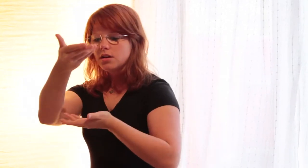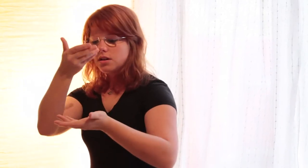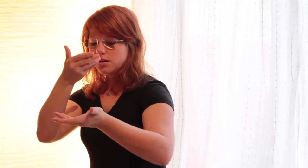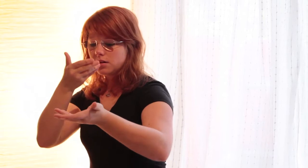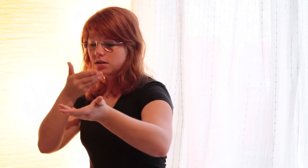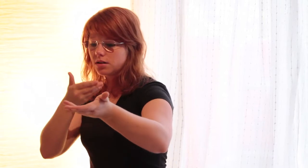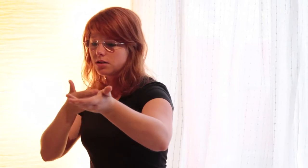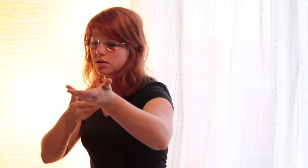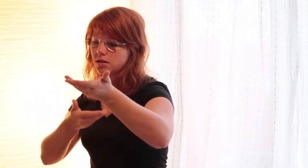me